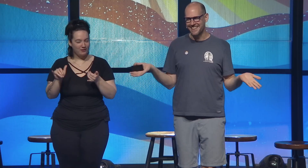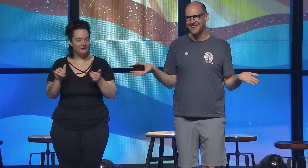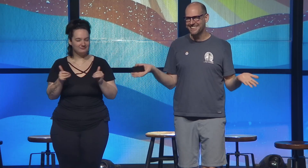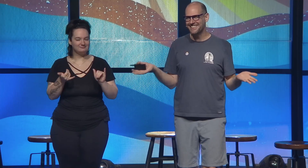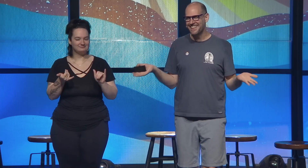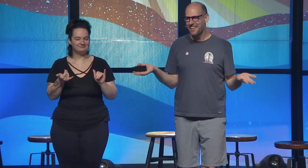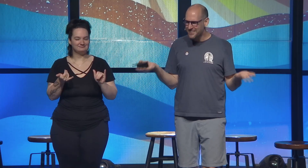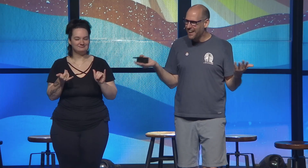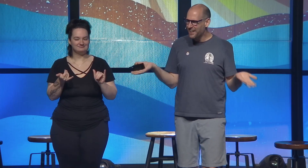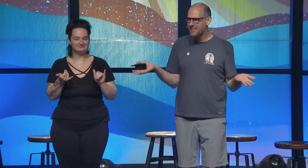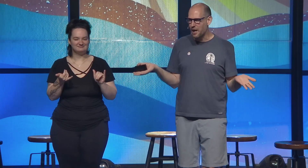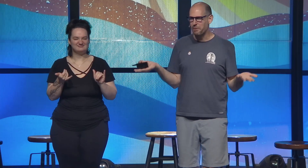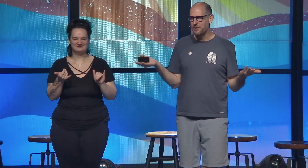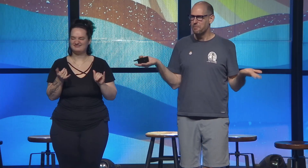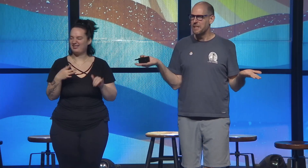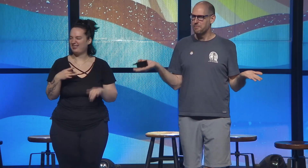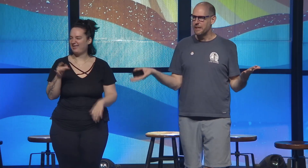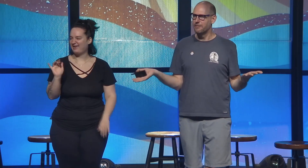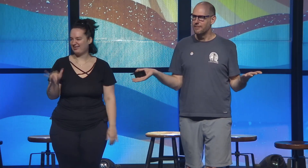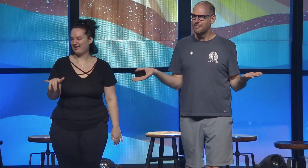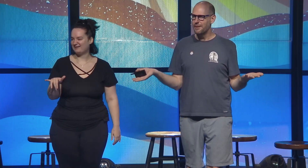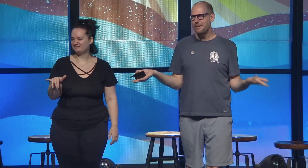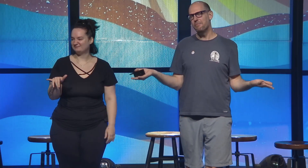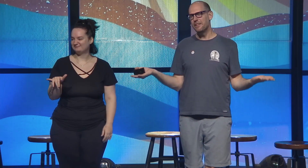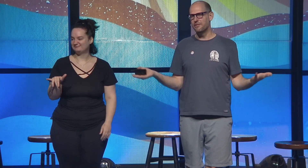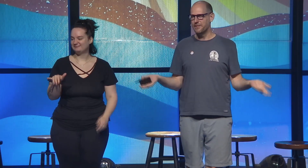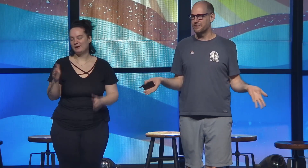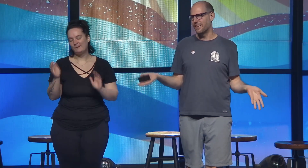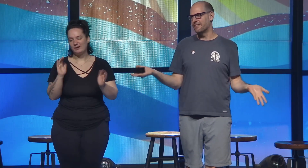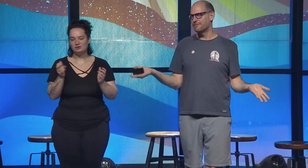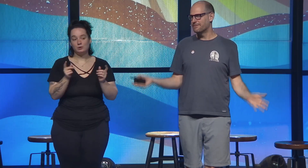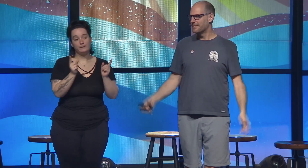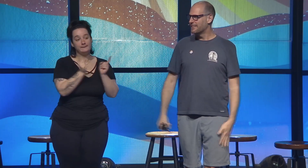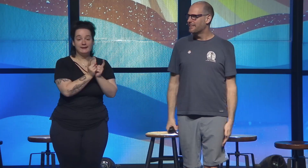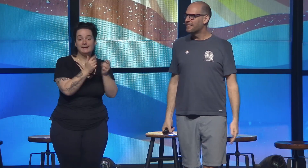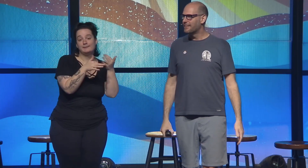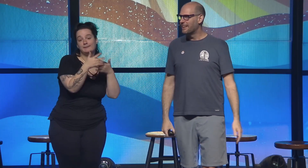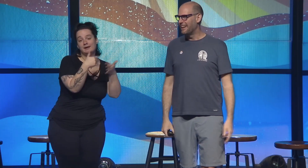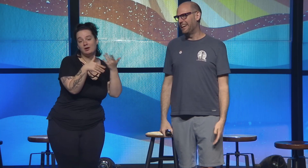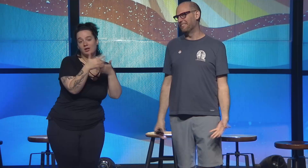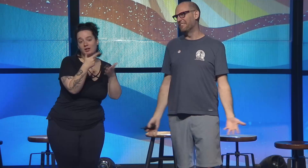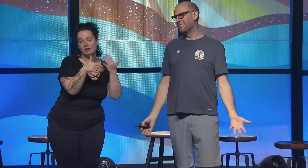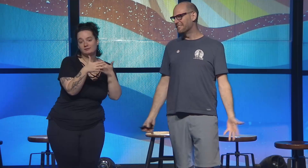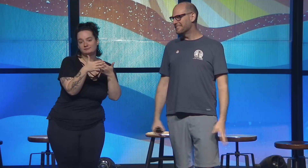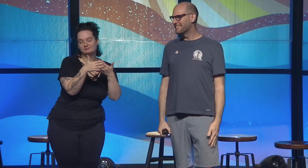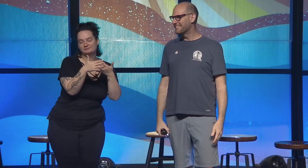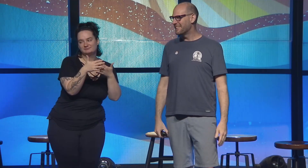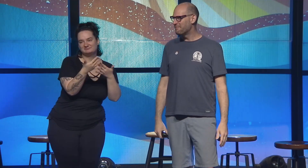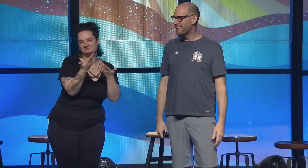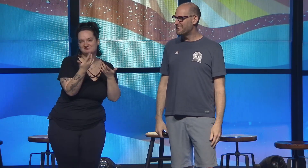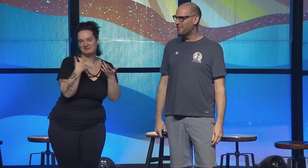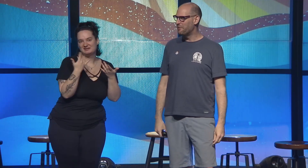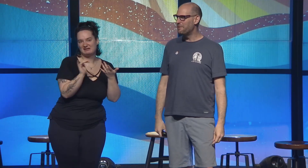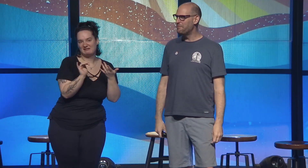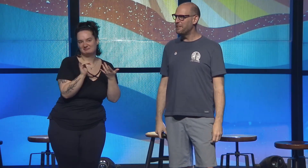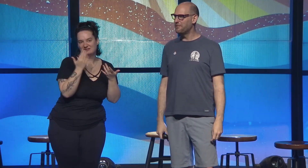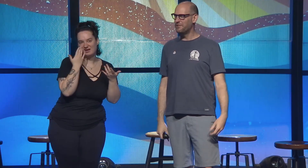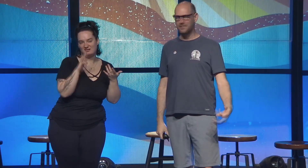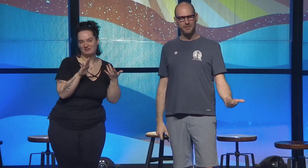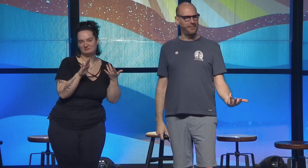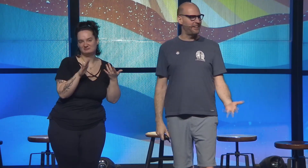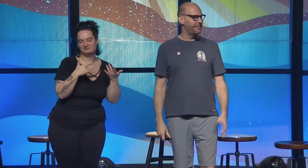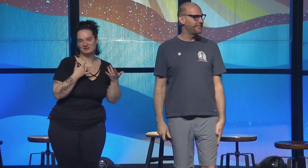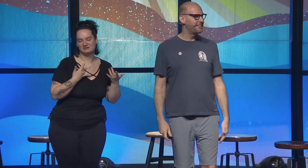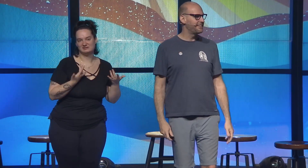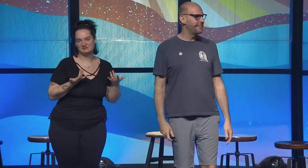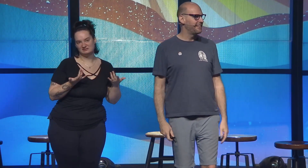that sticks. I like that better than meet and mingle. Meet and mingle feels like, I don't know. Meet and mingle